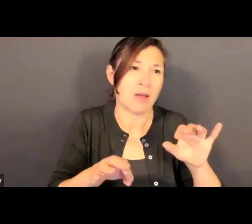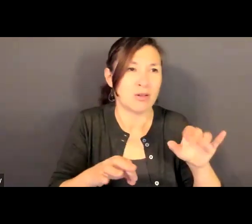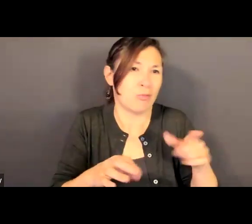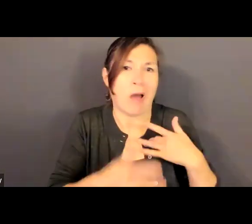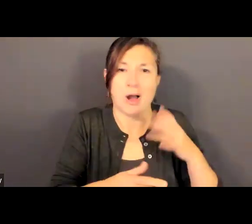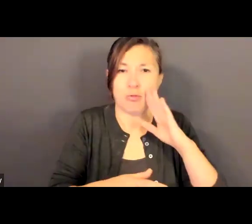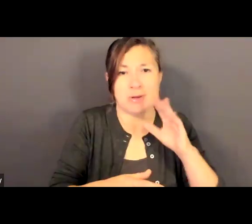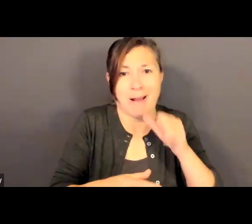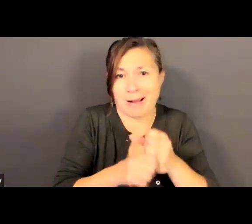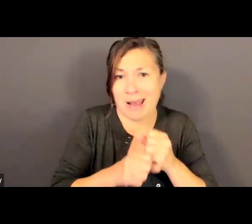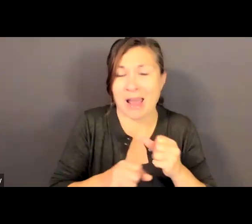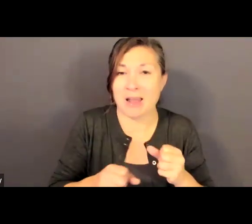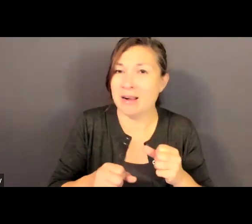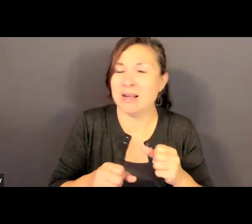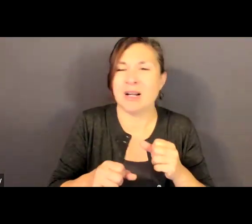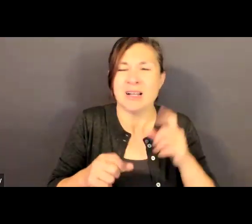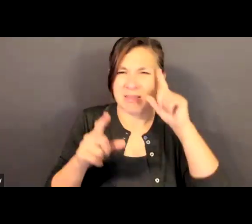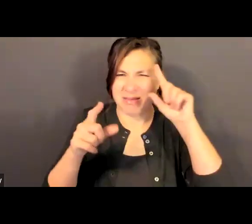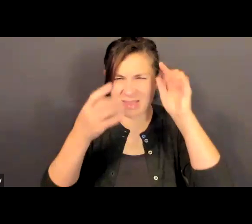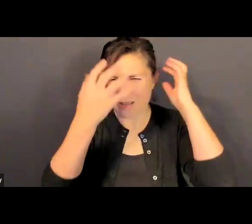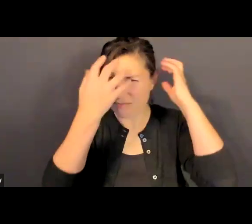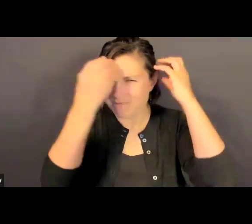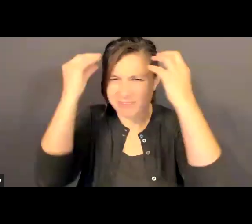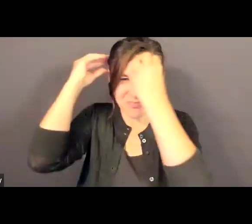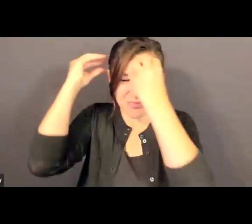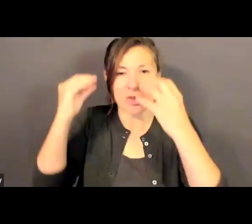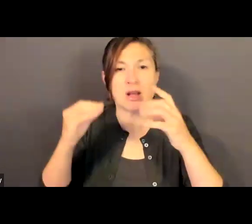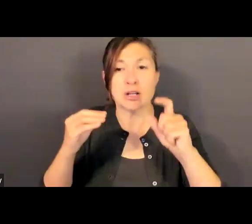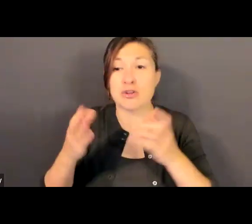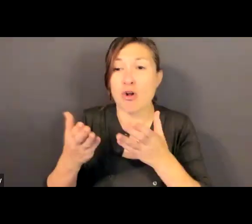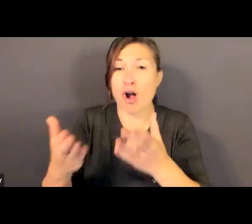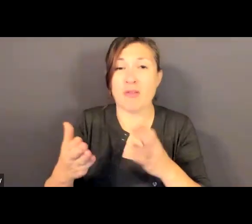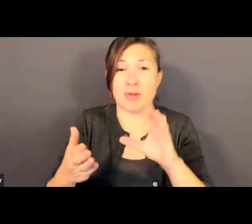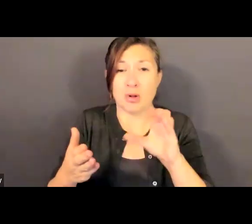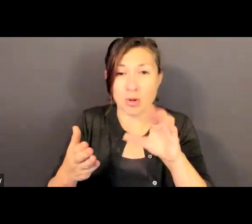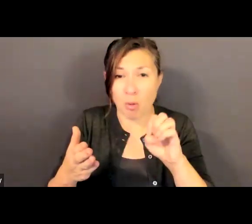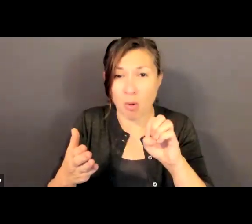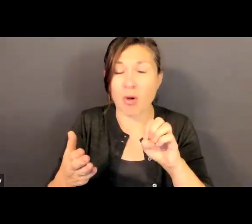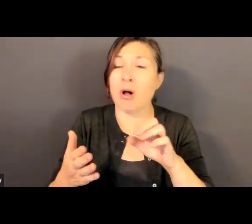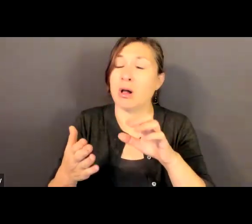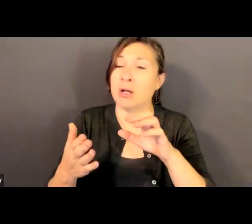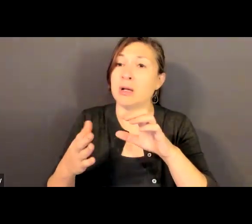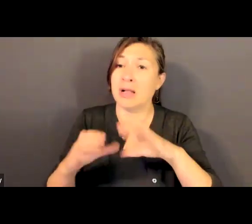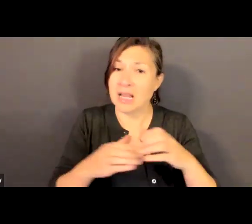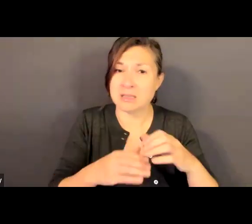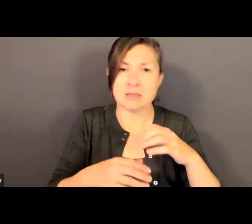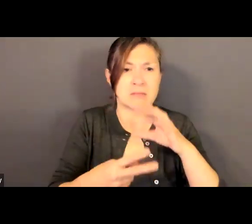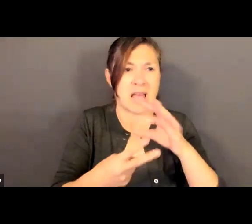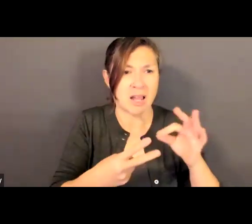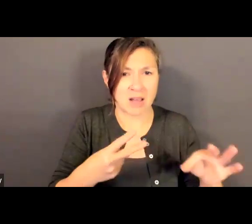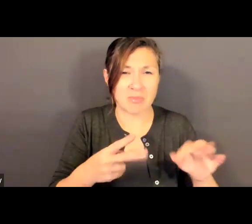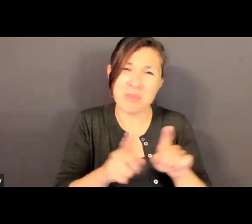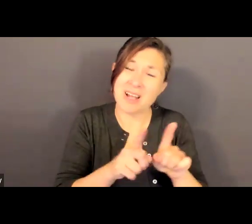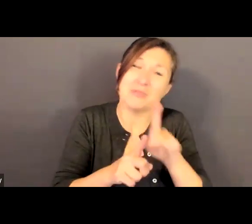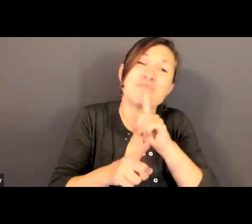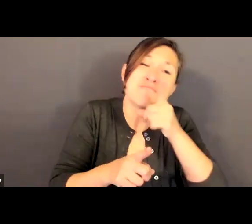to be whatever the core credits and electives we offer, plus a true college or career experience in some way, shape, or form, whether it's a dual